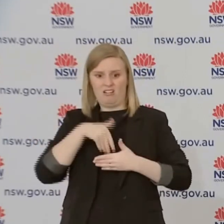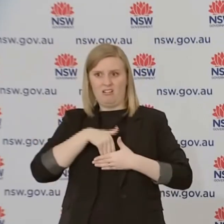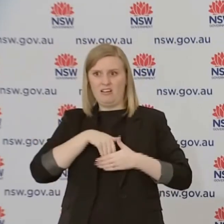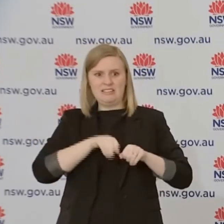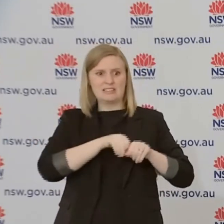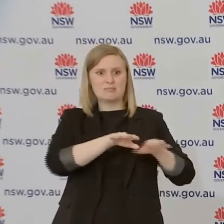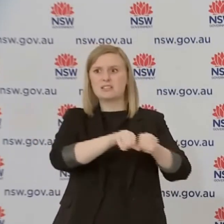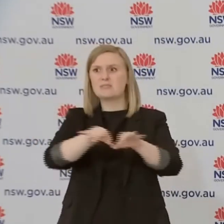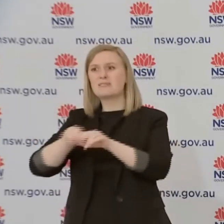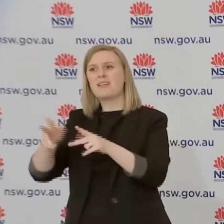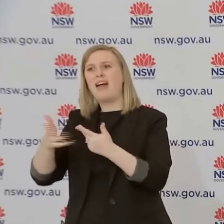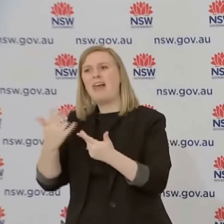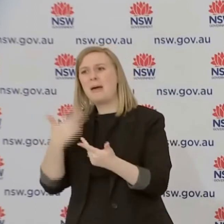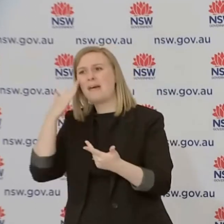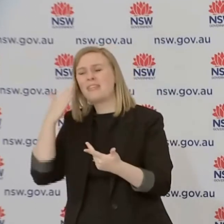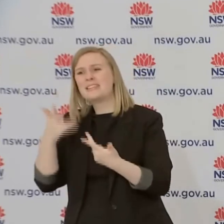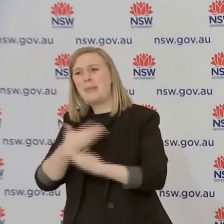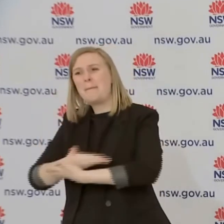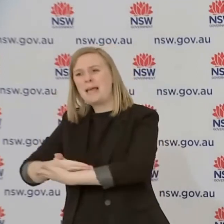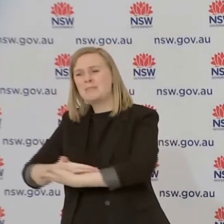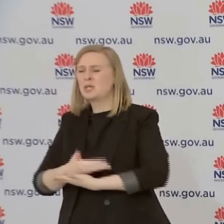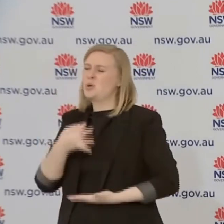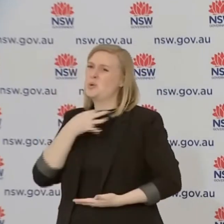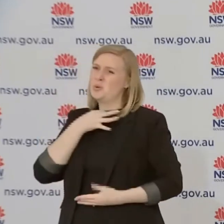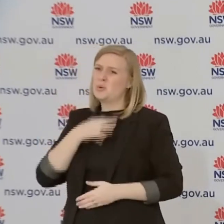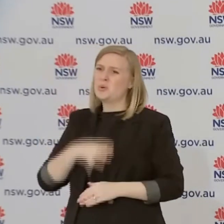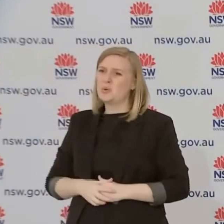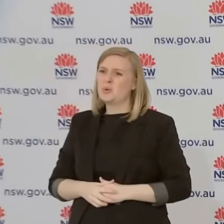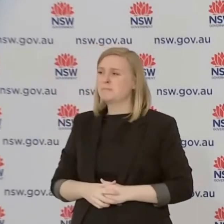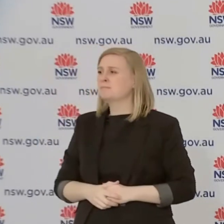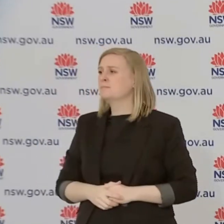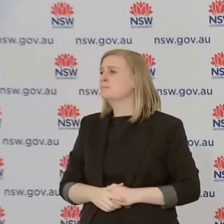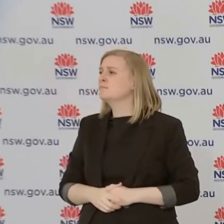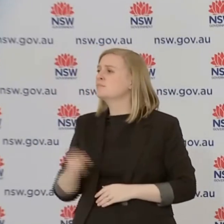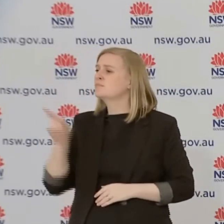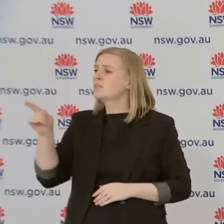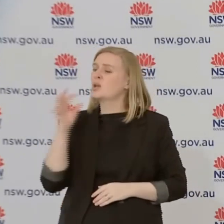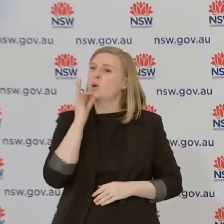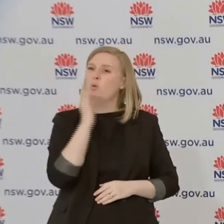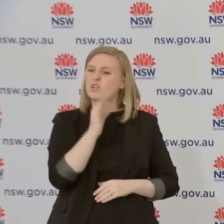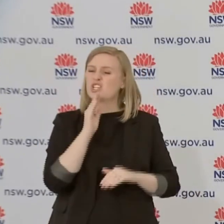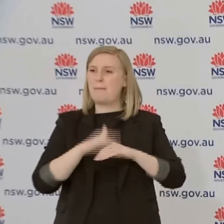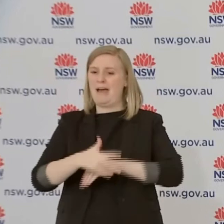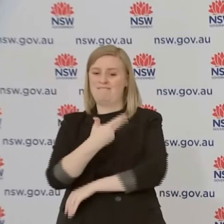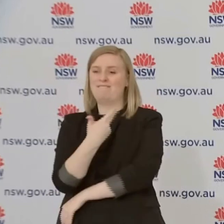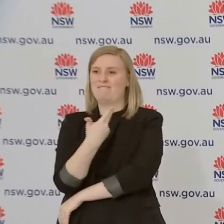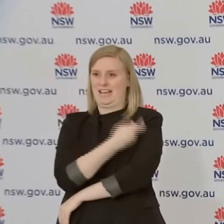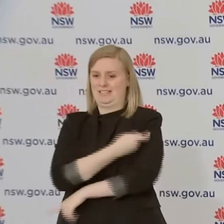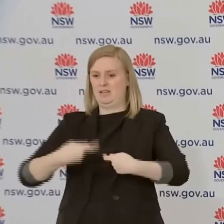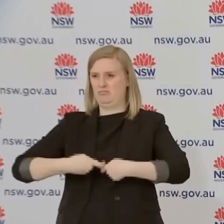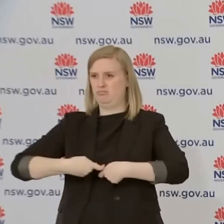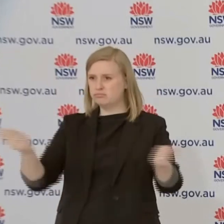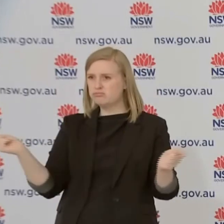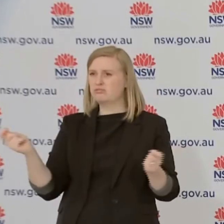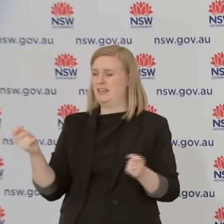Sorry, just go to Liz. Come back to you on the vaccine rollout. Sorry. Just is the, phase 1, phase